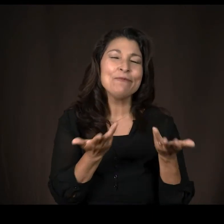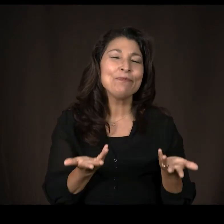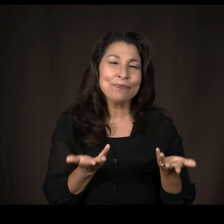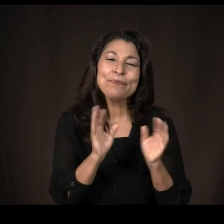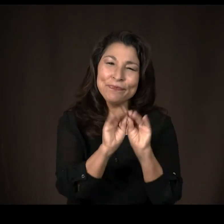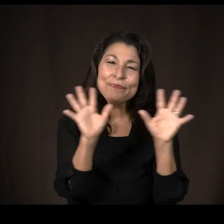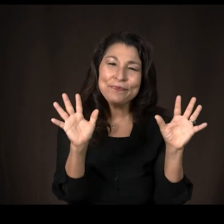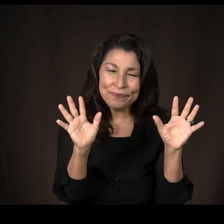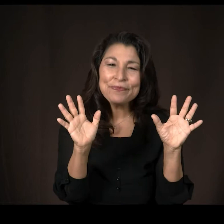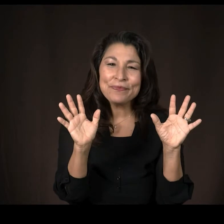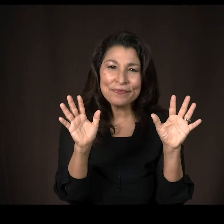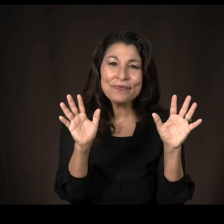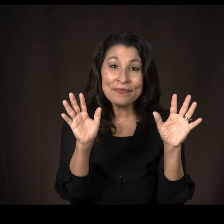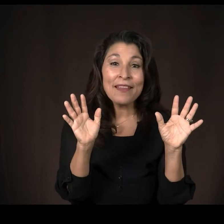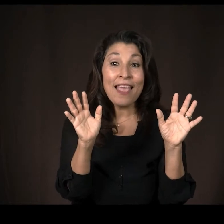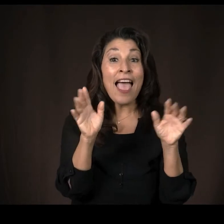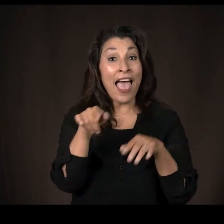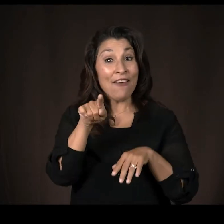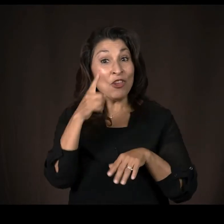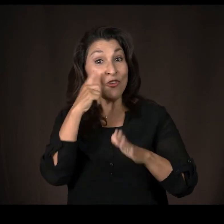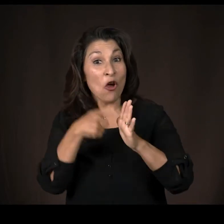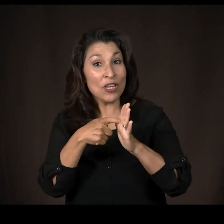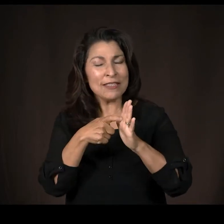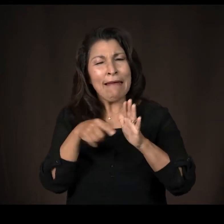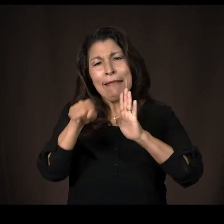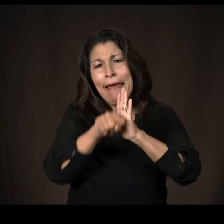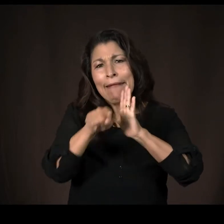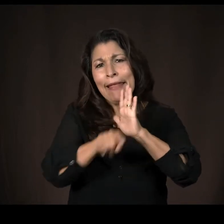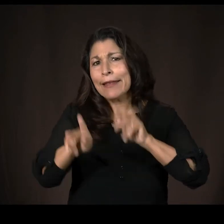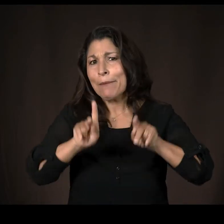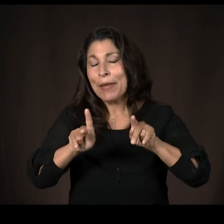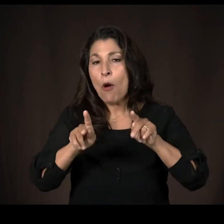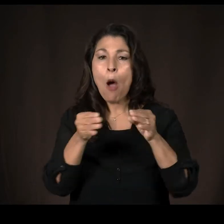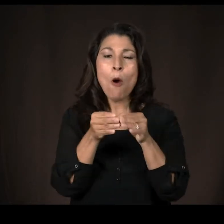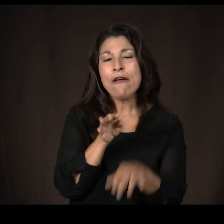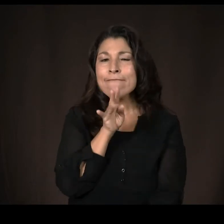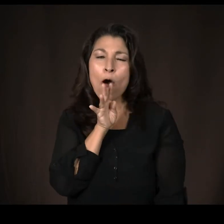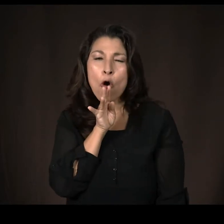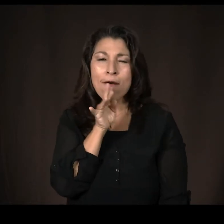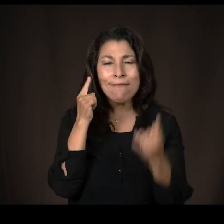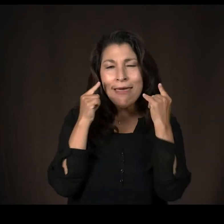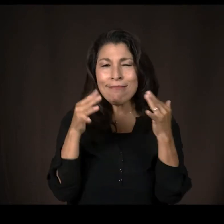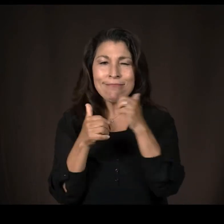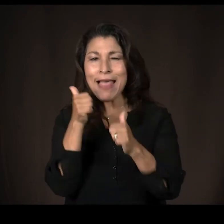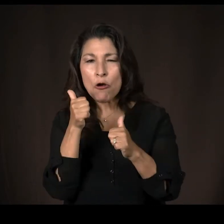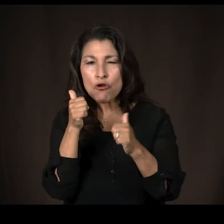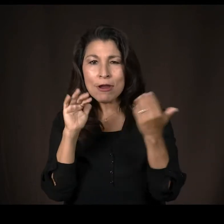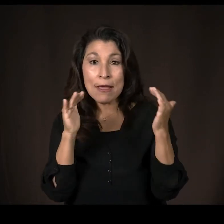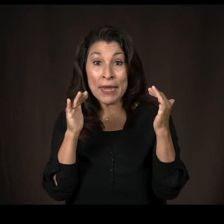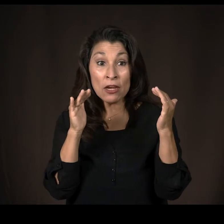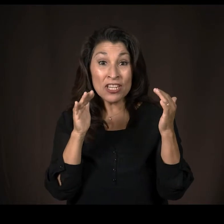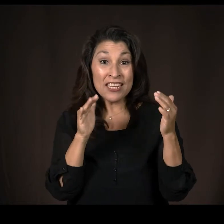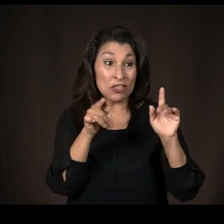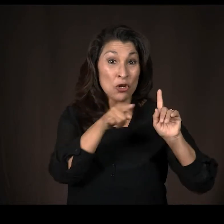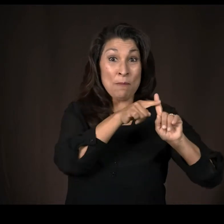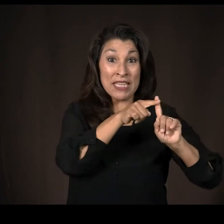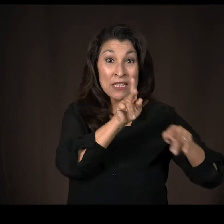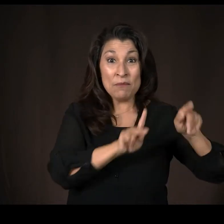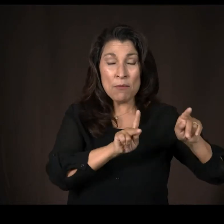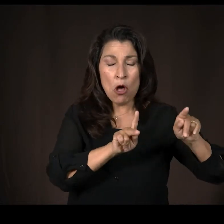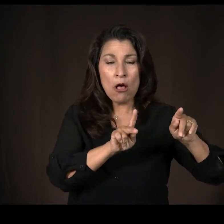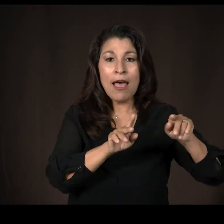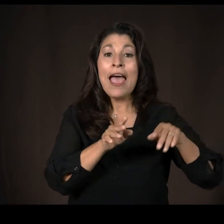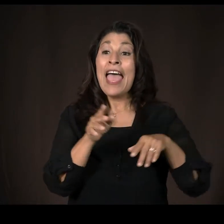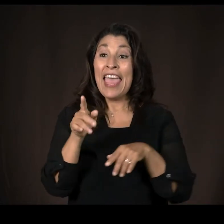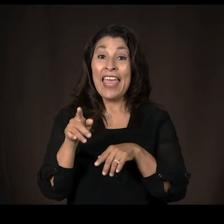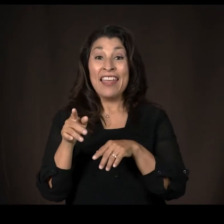It's kind of obvious. Have you noticed that negative people tend to be more vocal and louder than positive people? And there